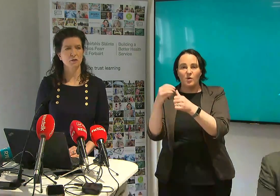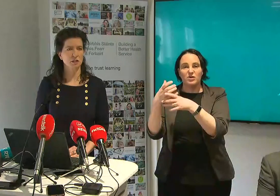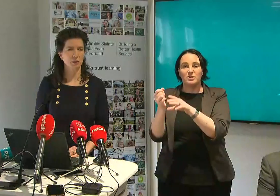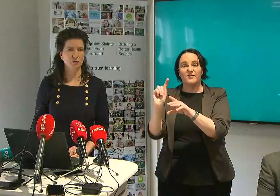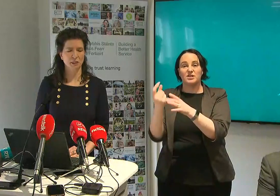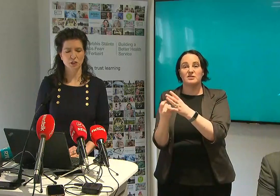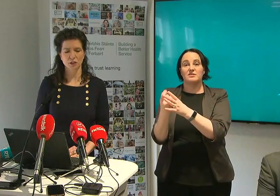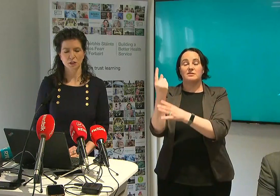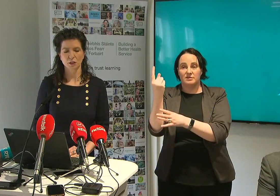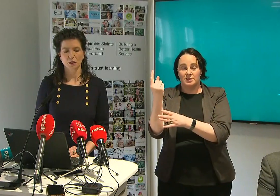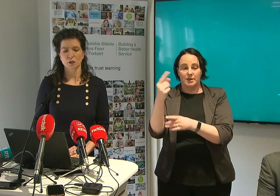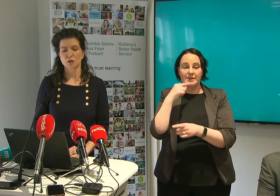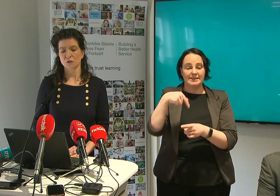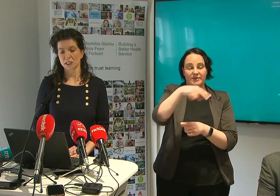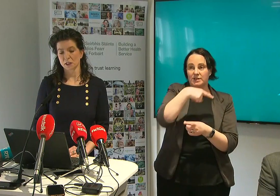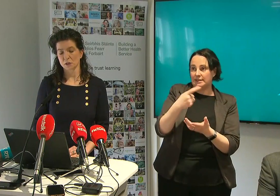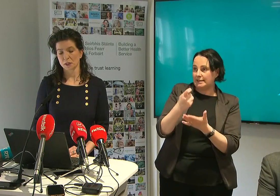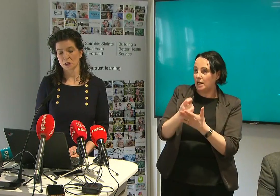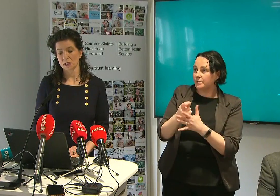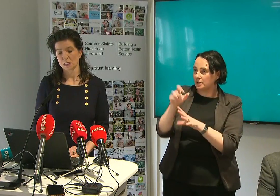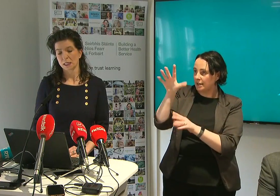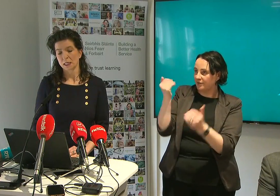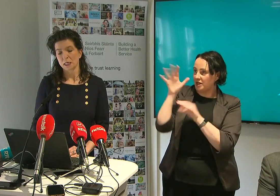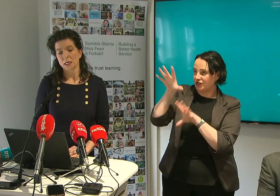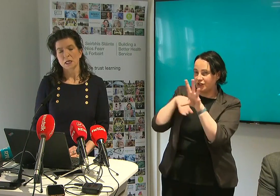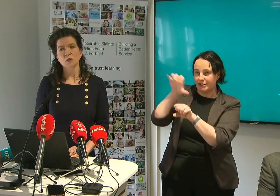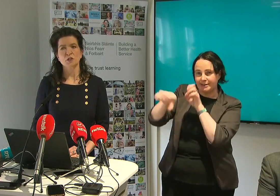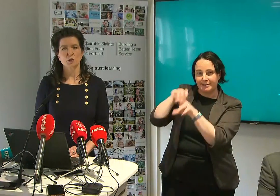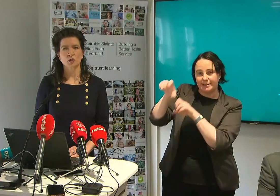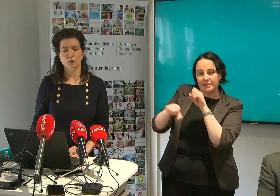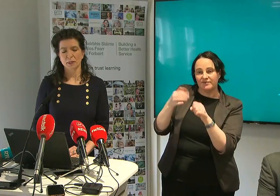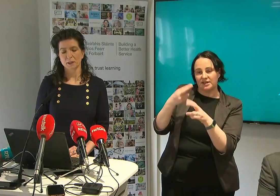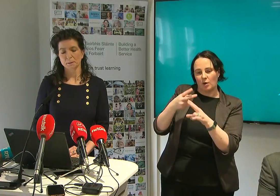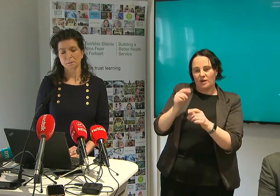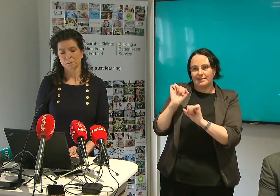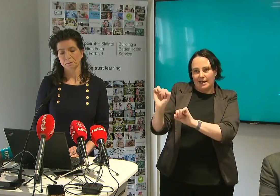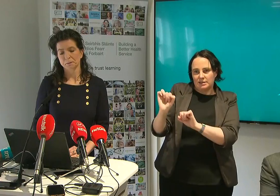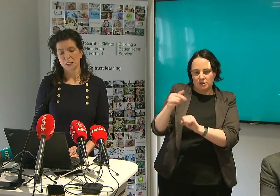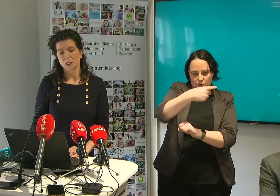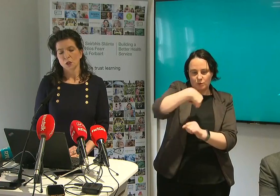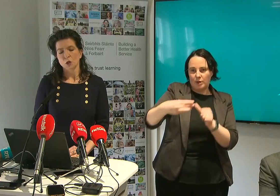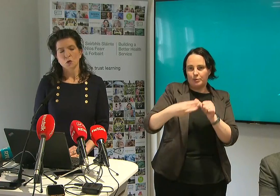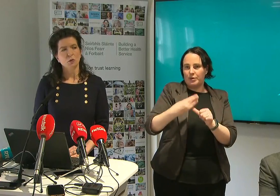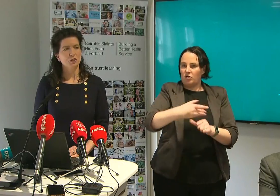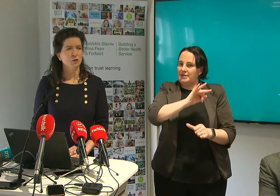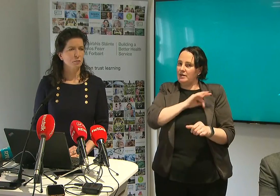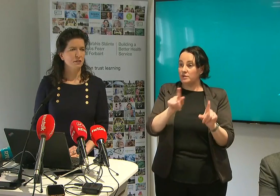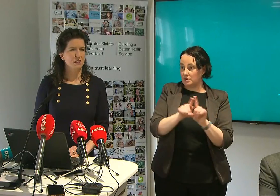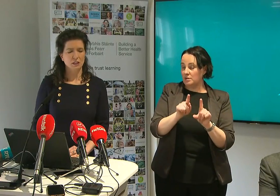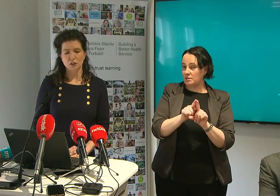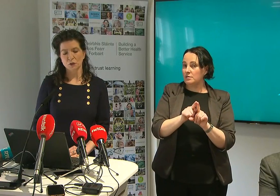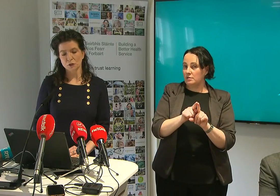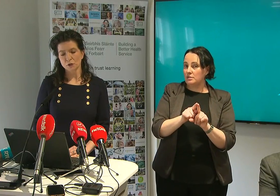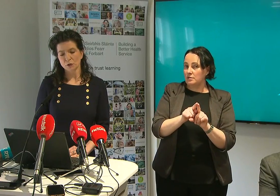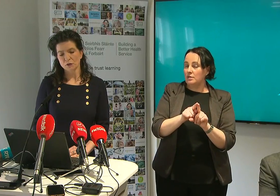to gather some information, to find out about it, and also to prepare. We do have